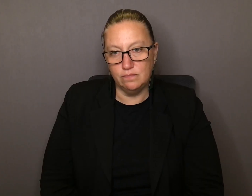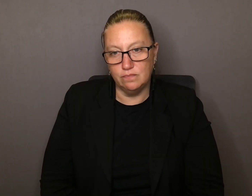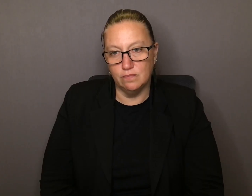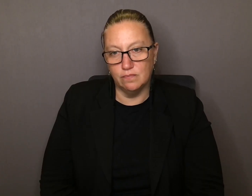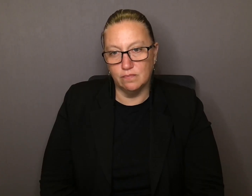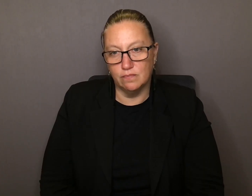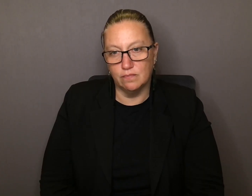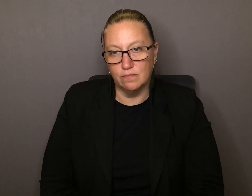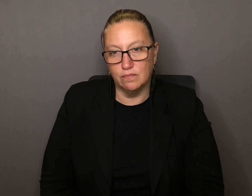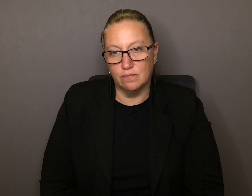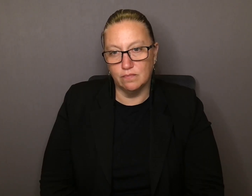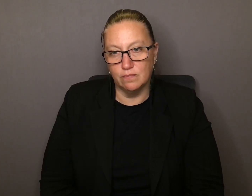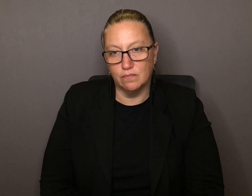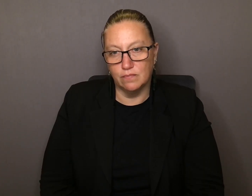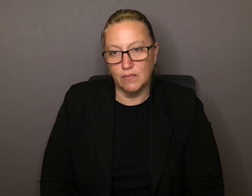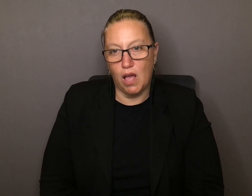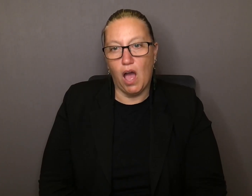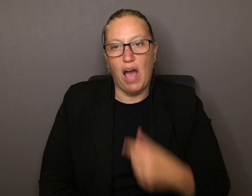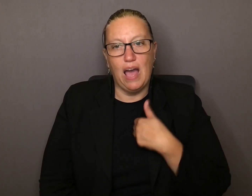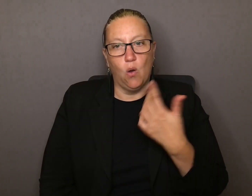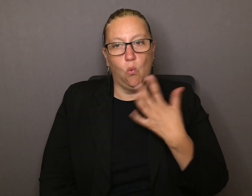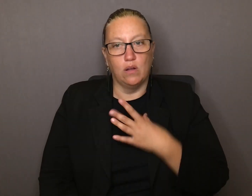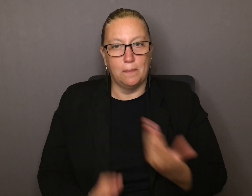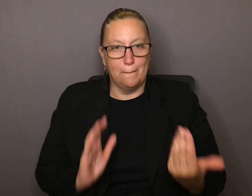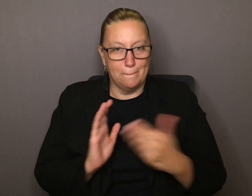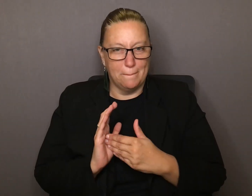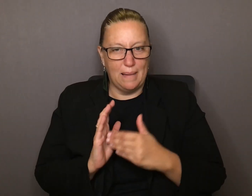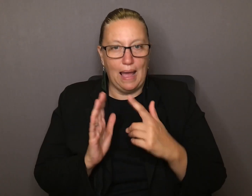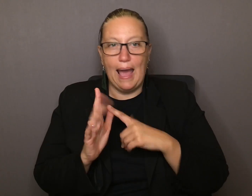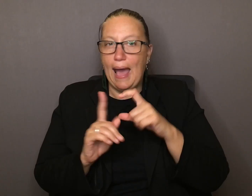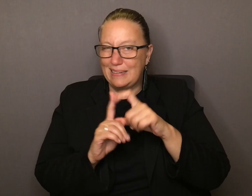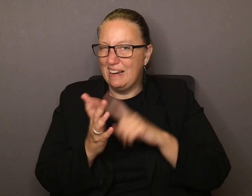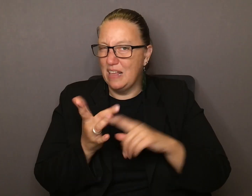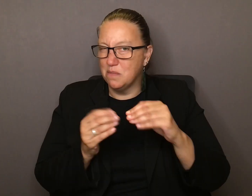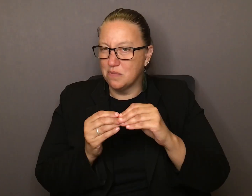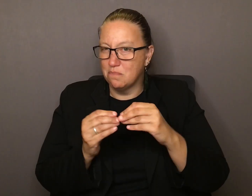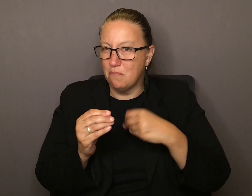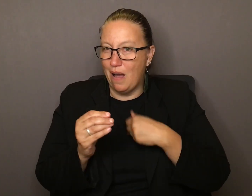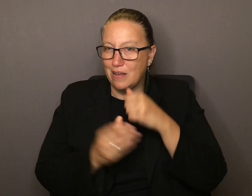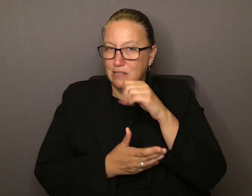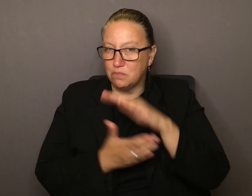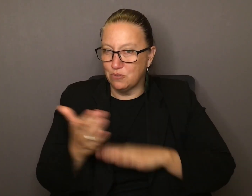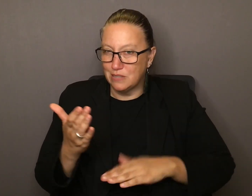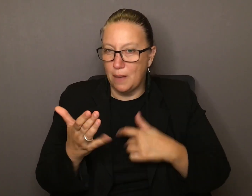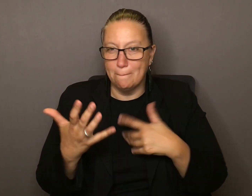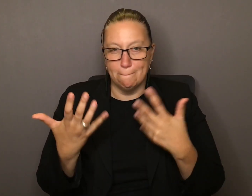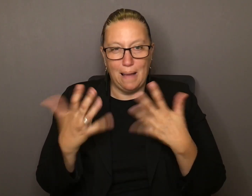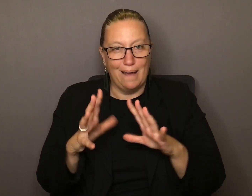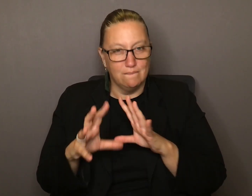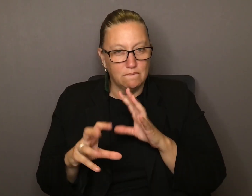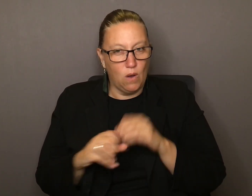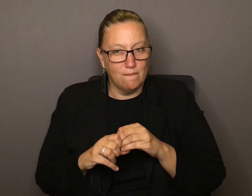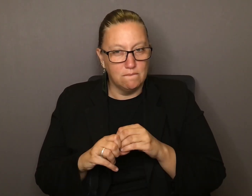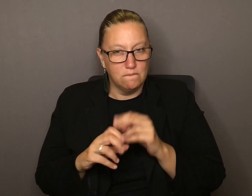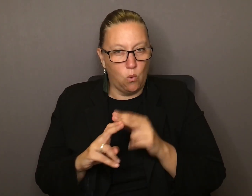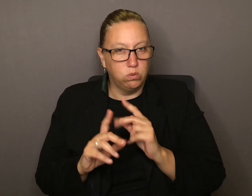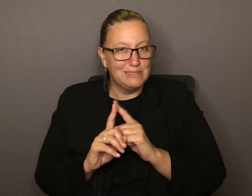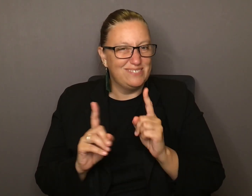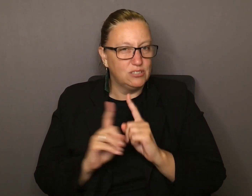So this is a part I'm going to ad-lib because it's my experience. So I've been involved in many different researches